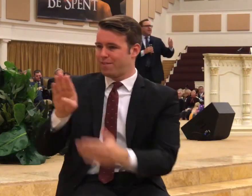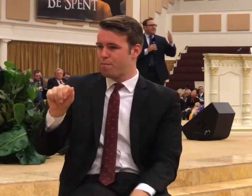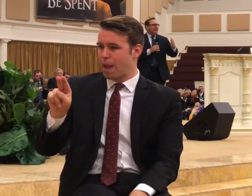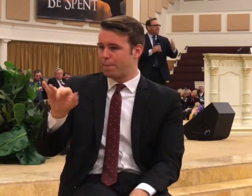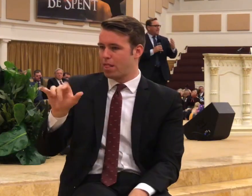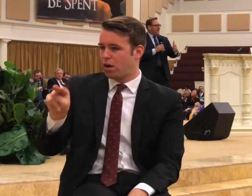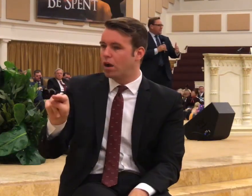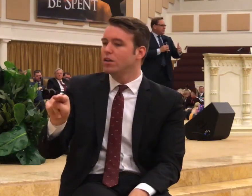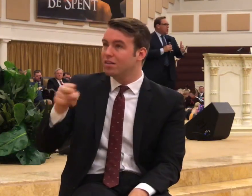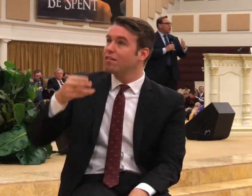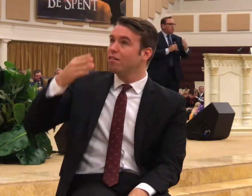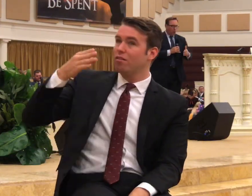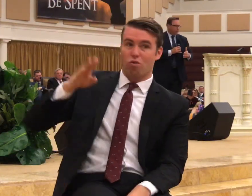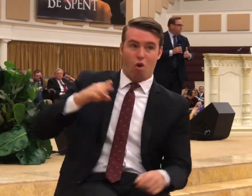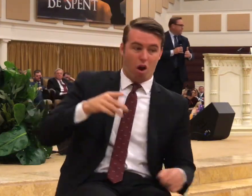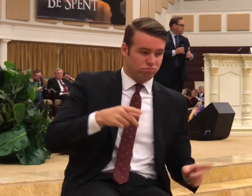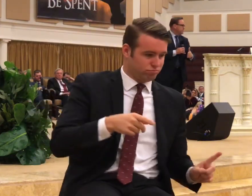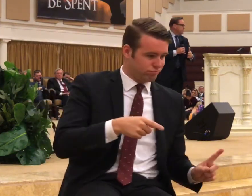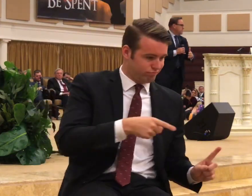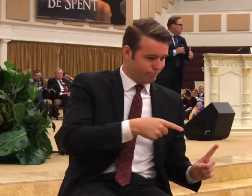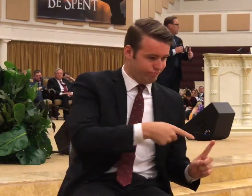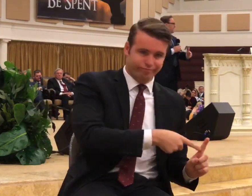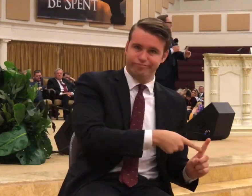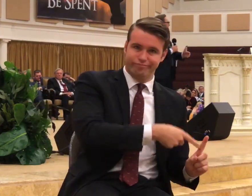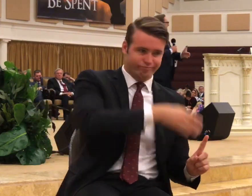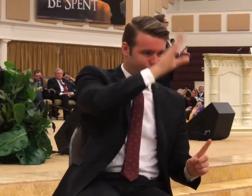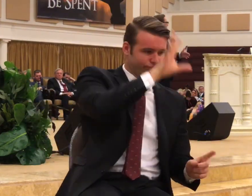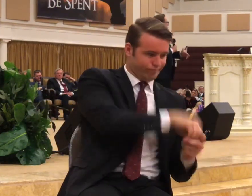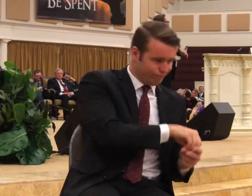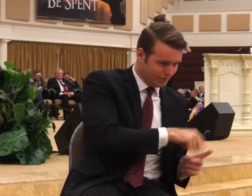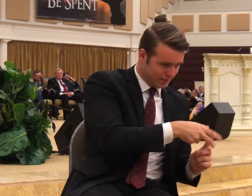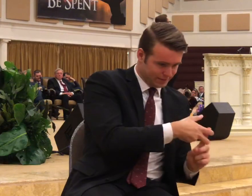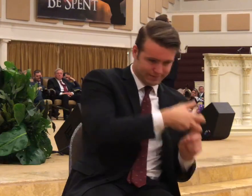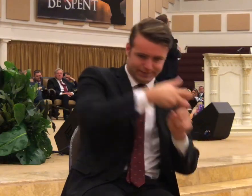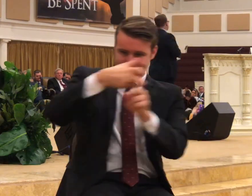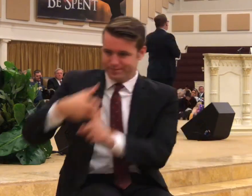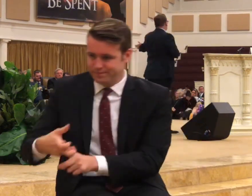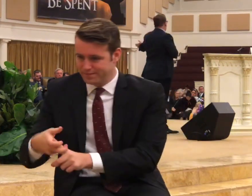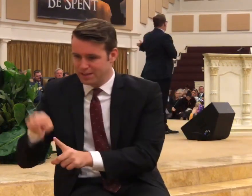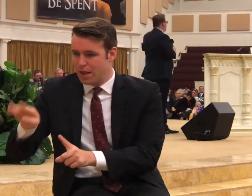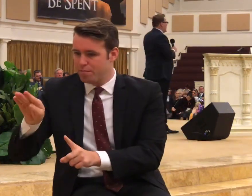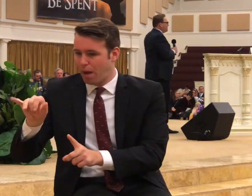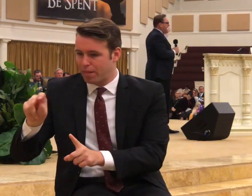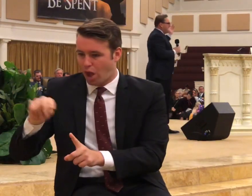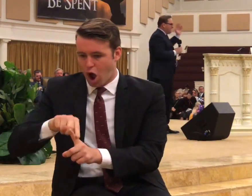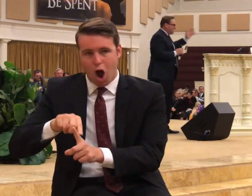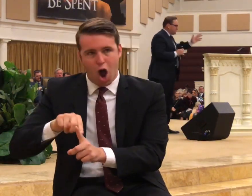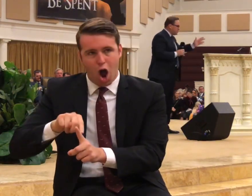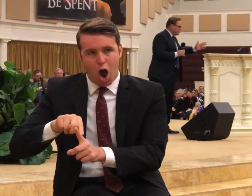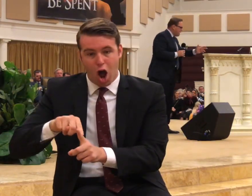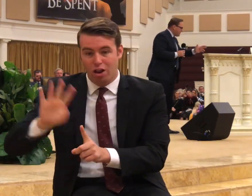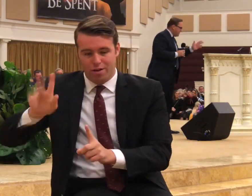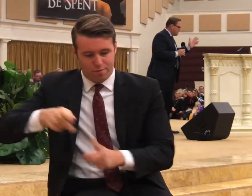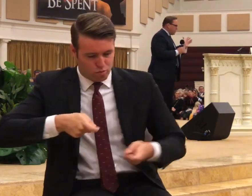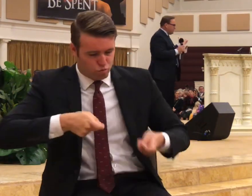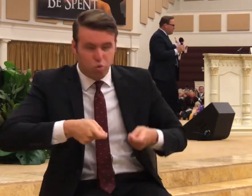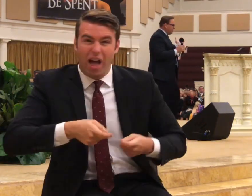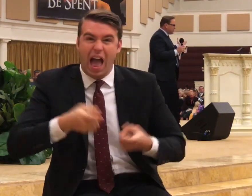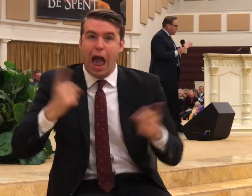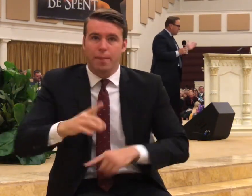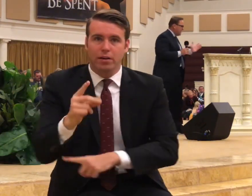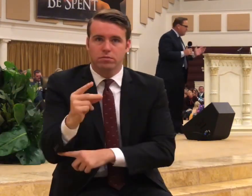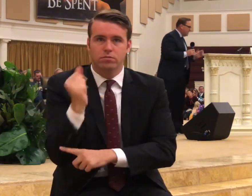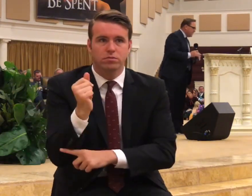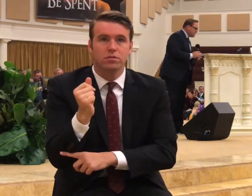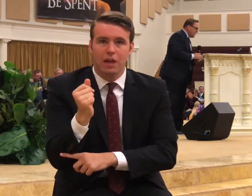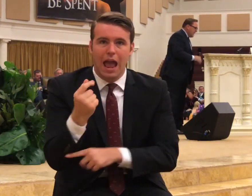and put in Nebuchadnezzar's court. They are given the captain of the eunuch to rule over them. He begins to instruct them, and so you know